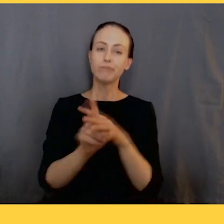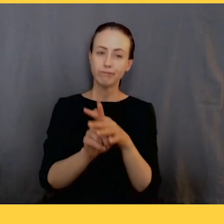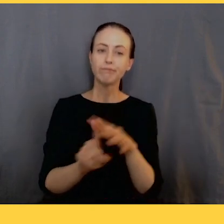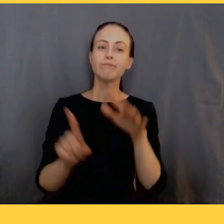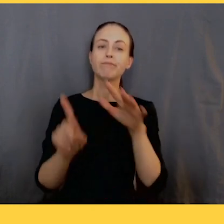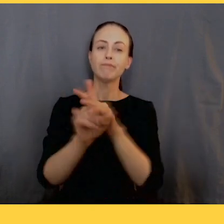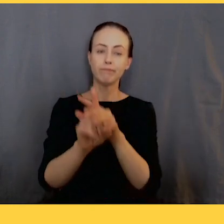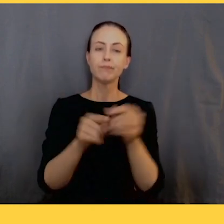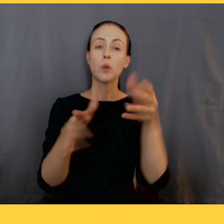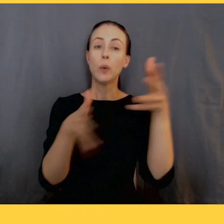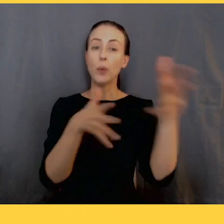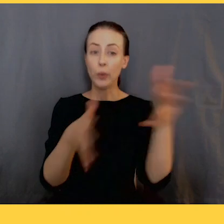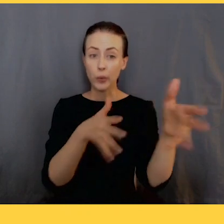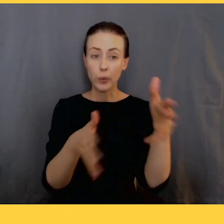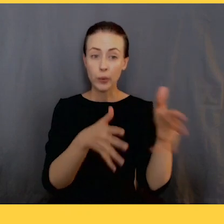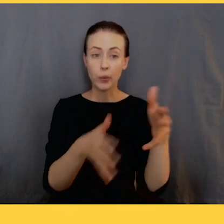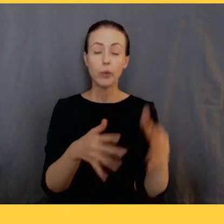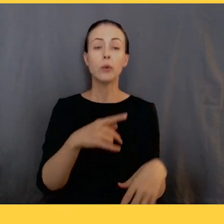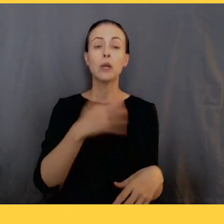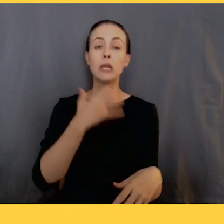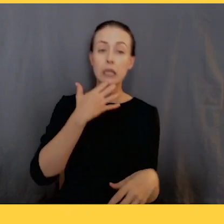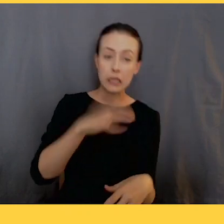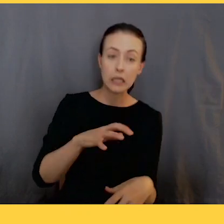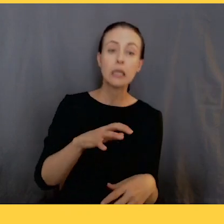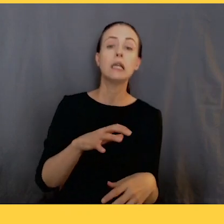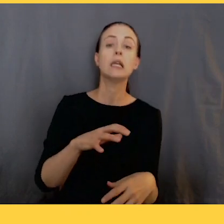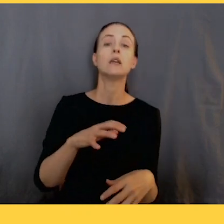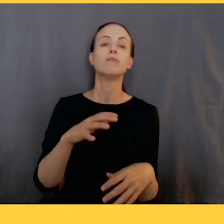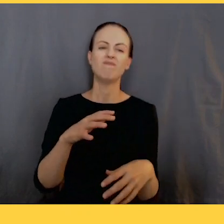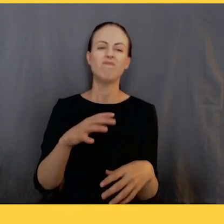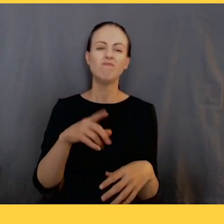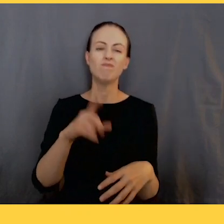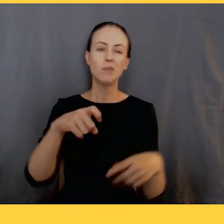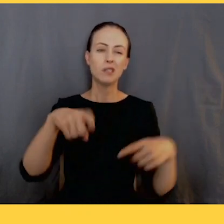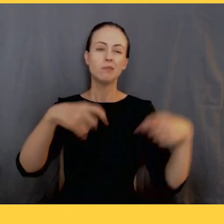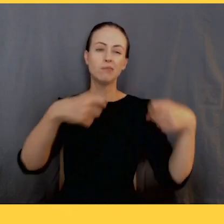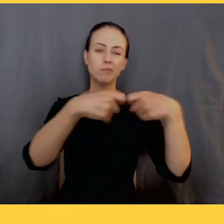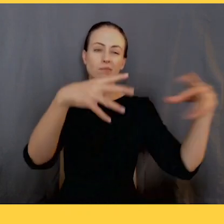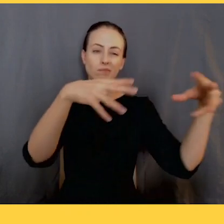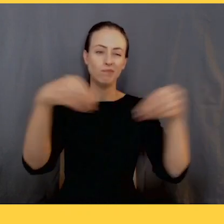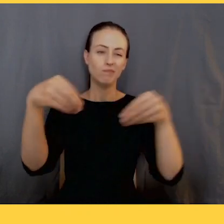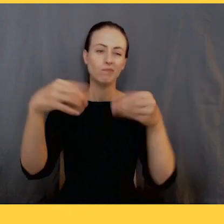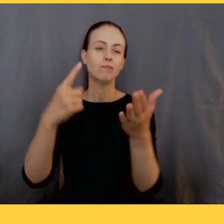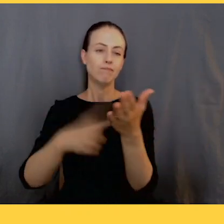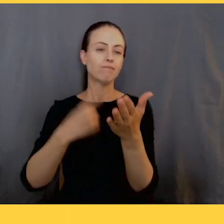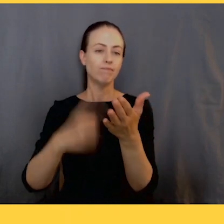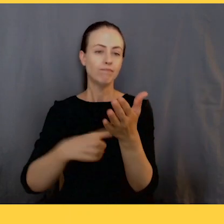potential index events. Let's go to the next slide, please.